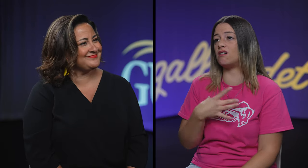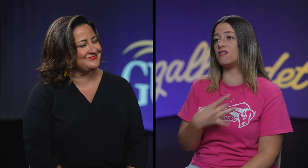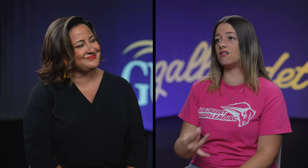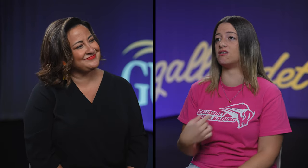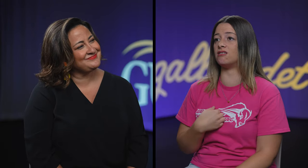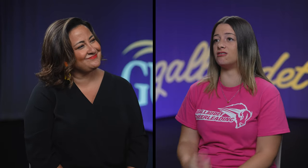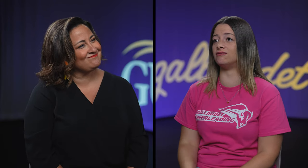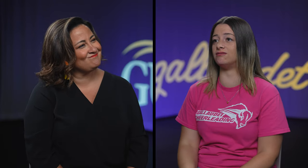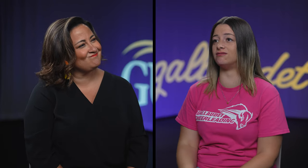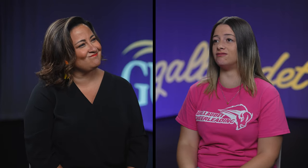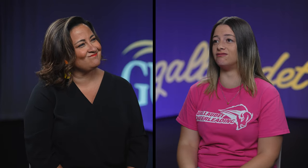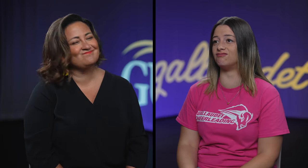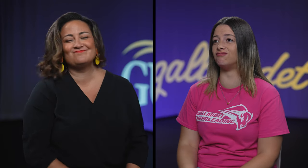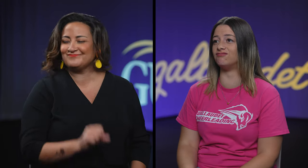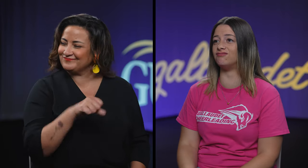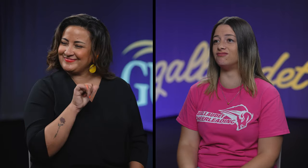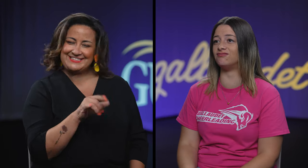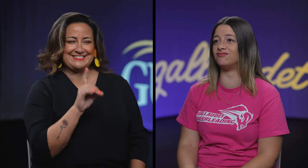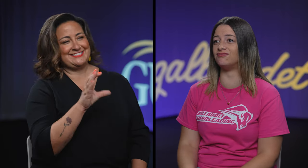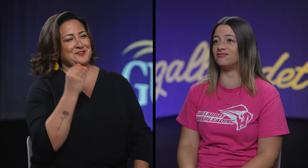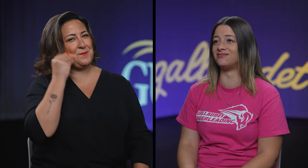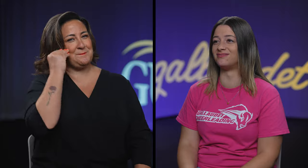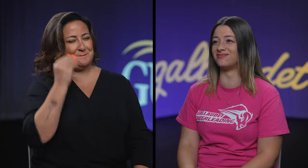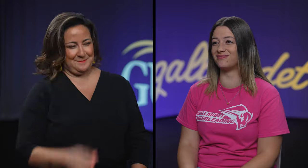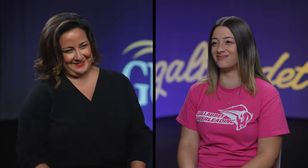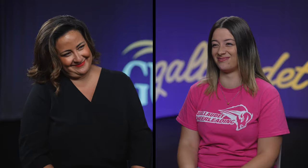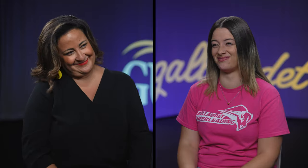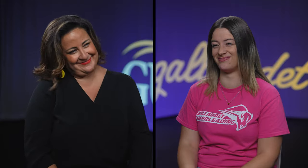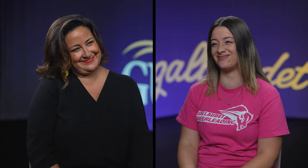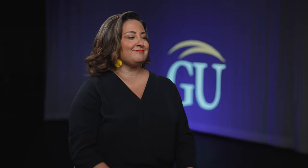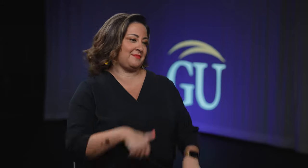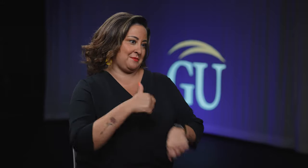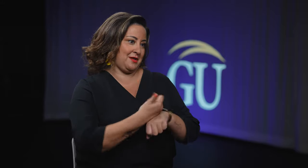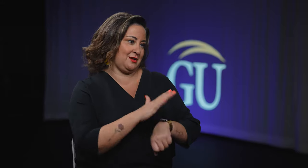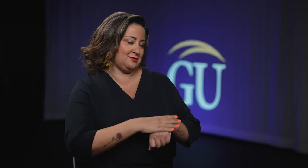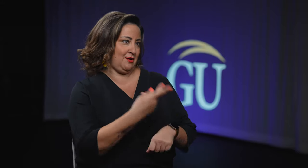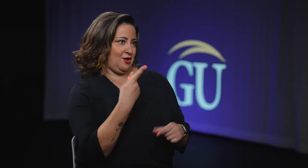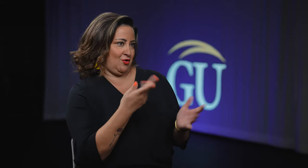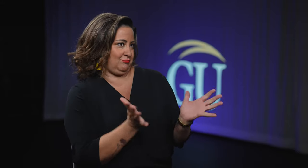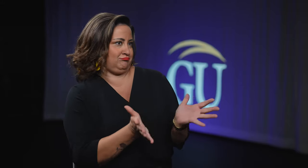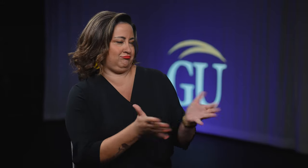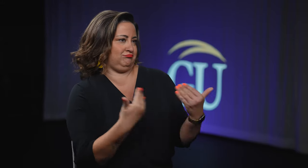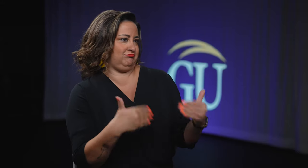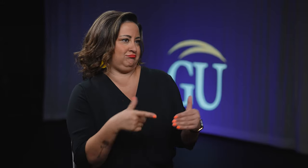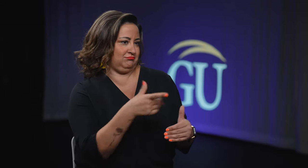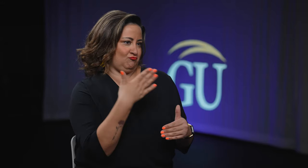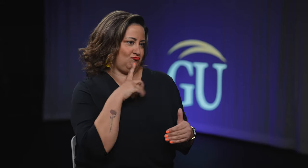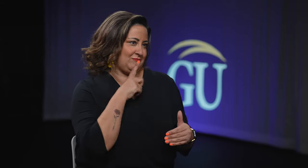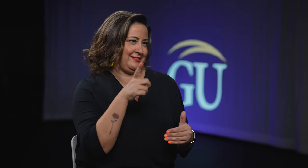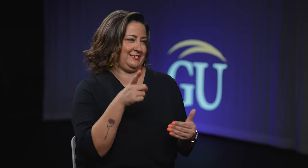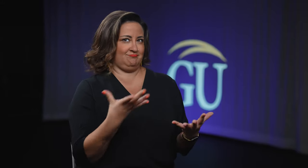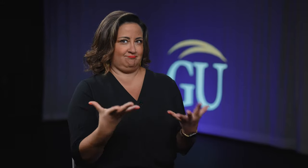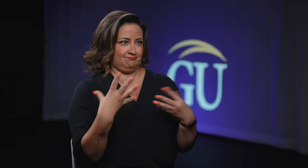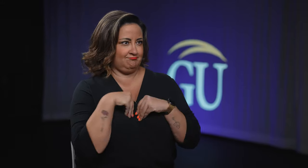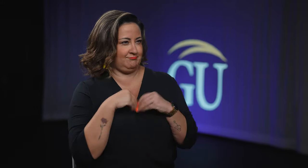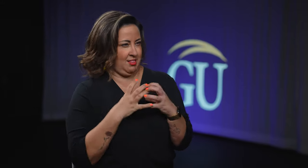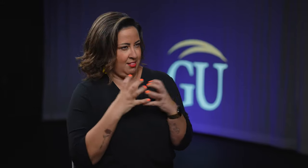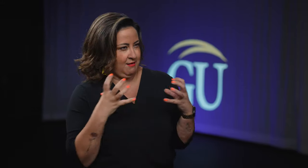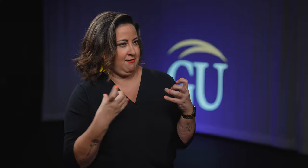it. That's DC, home. Based on our chat, you really gained a lot from